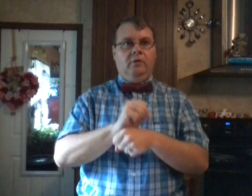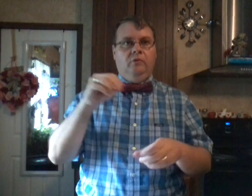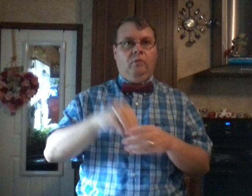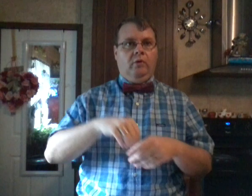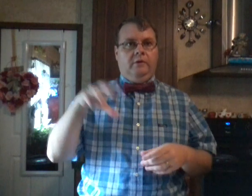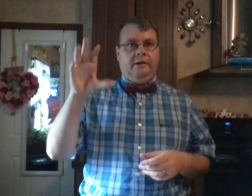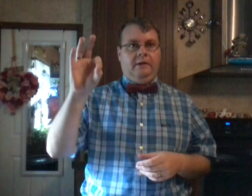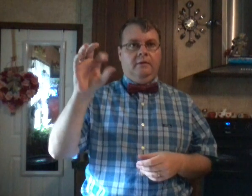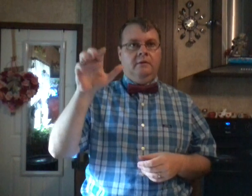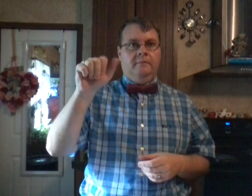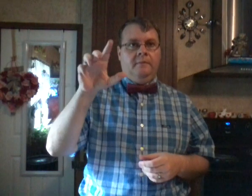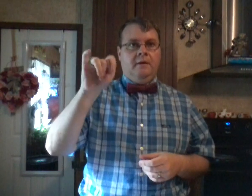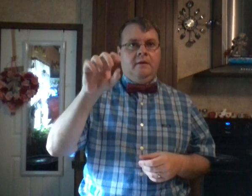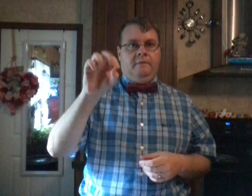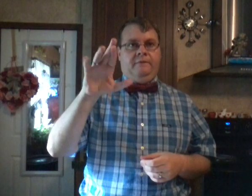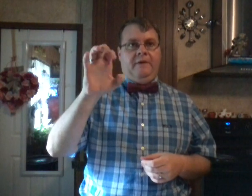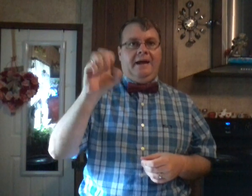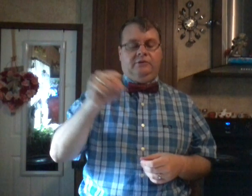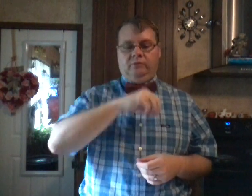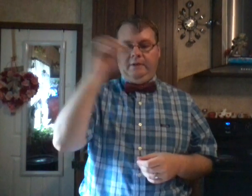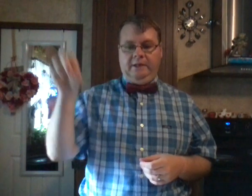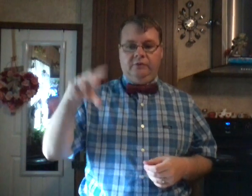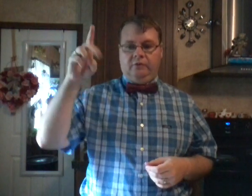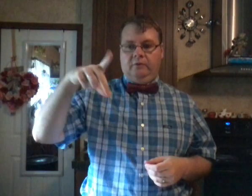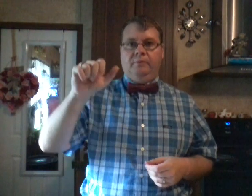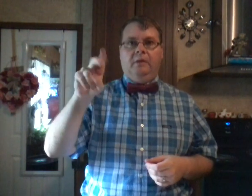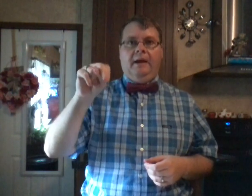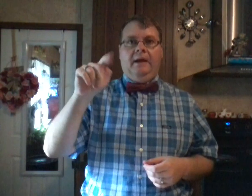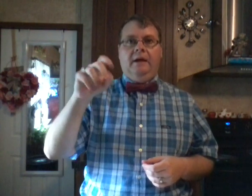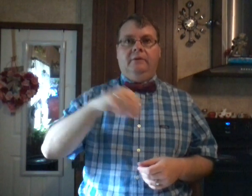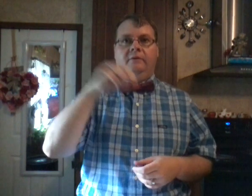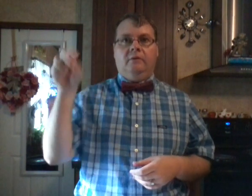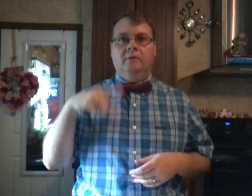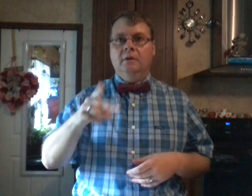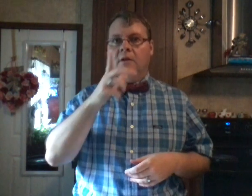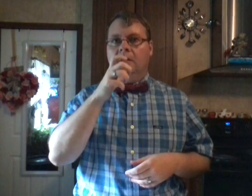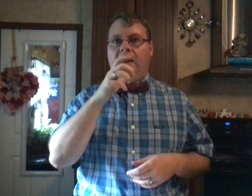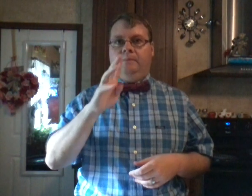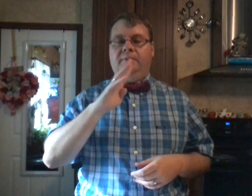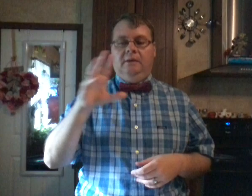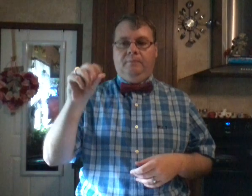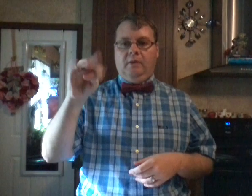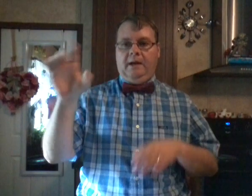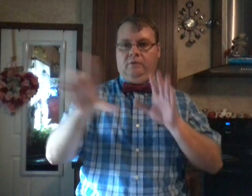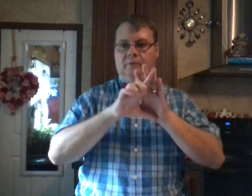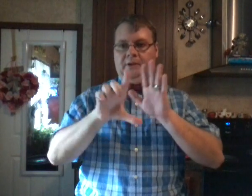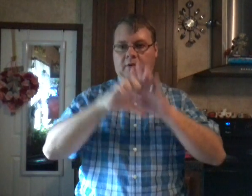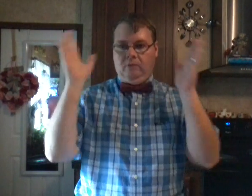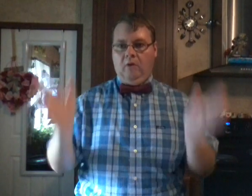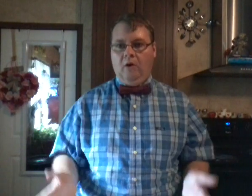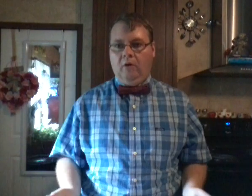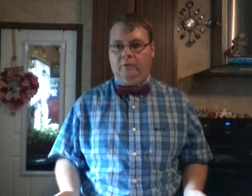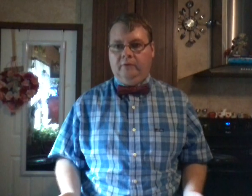know, who work in factories or plants, or like people like who become lawyers,